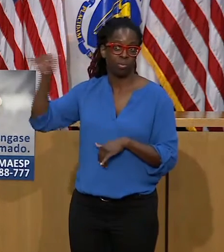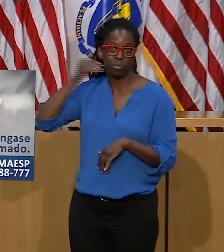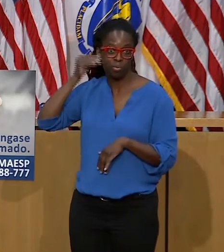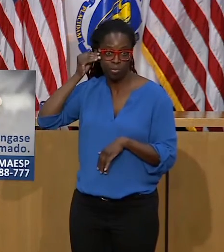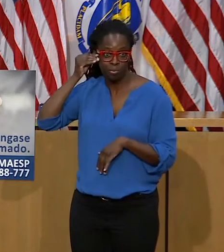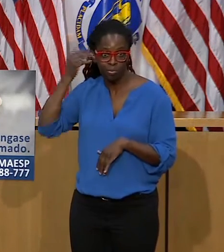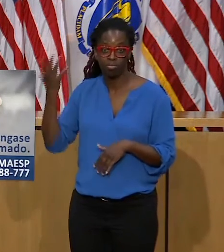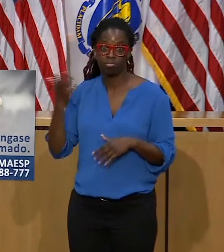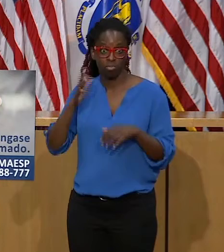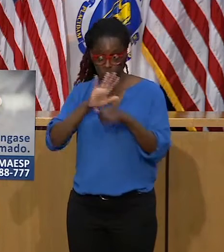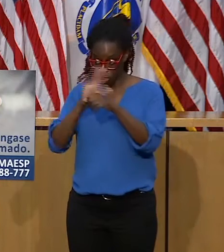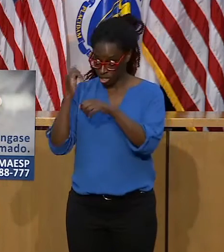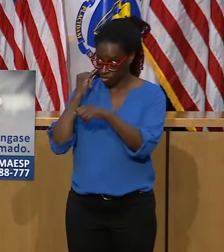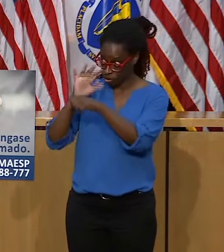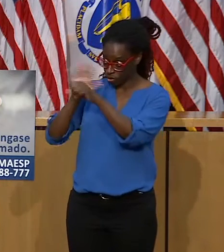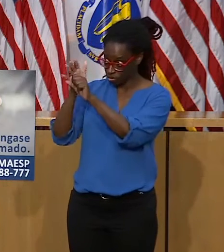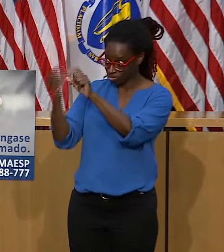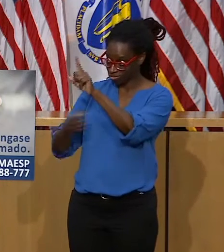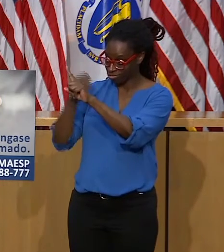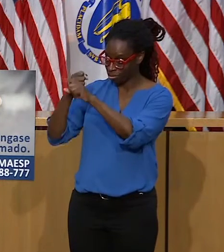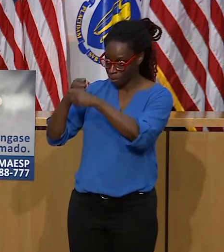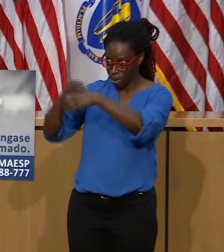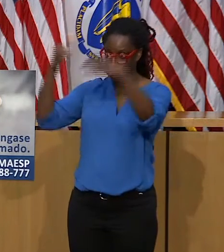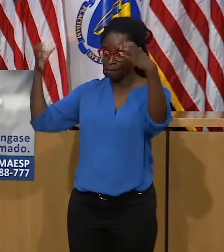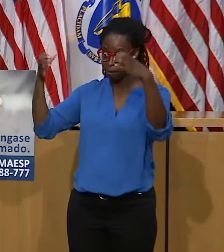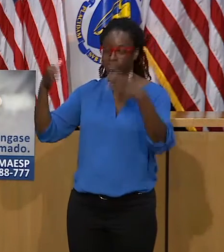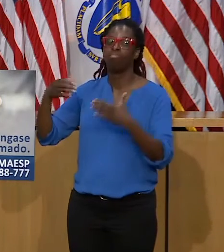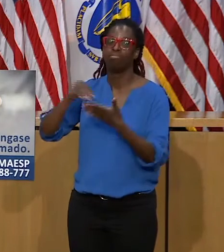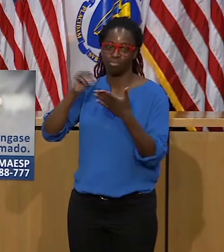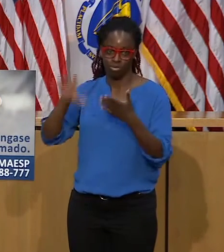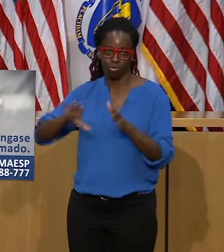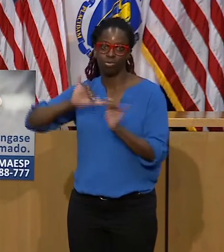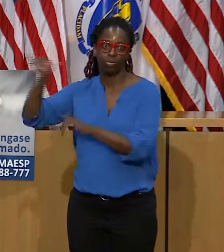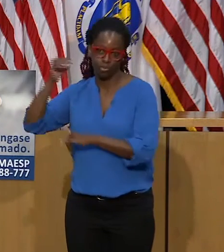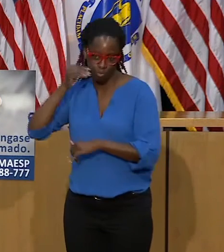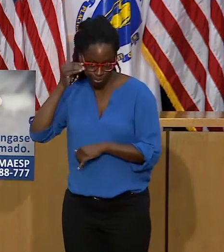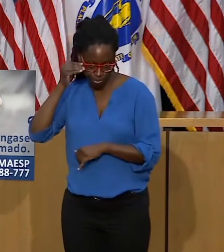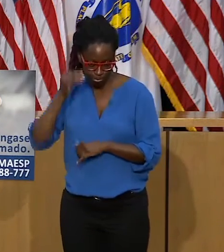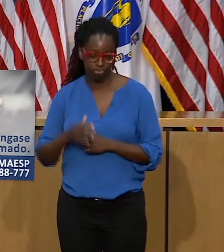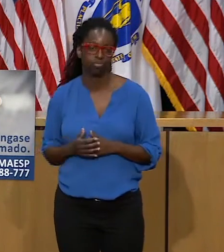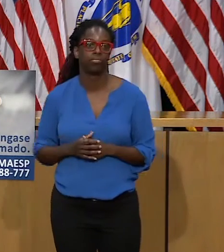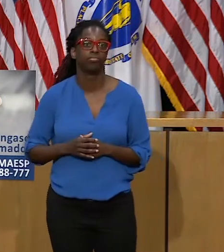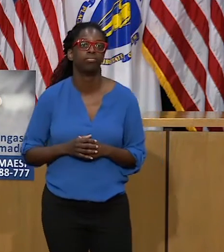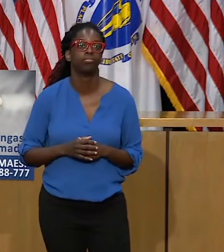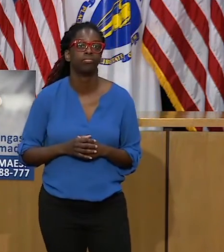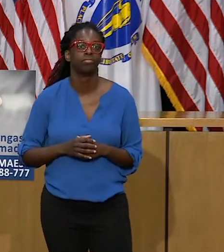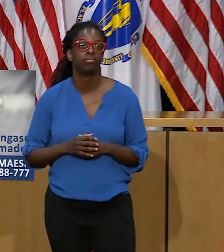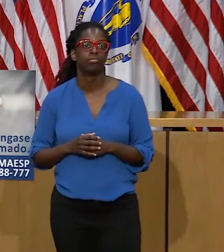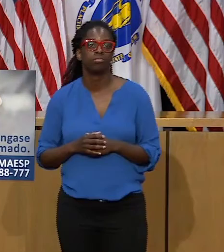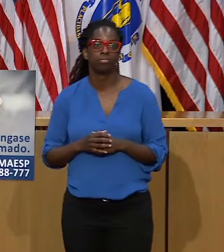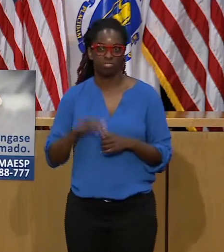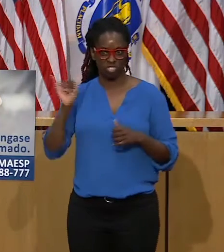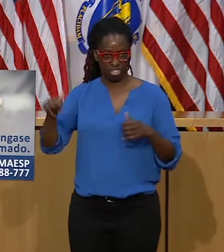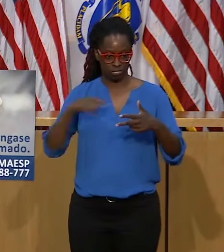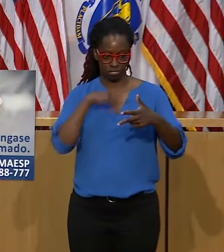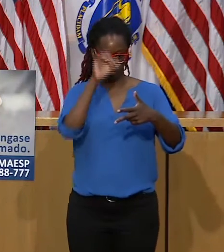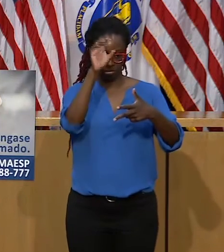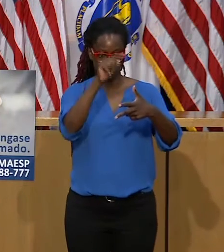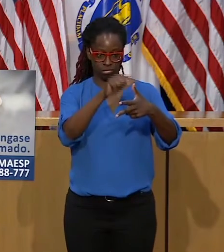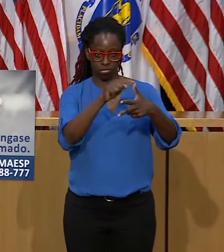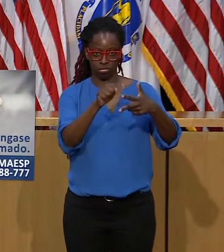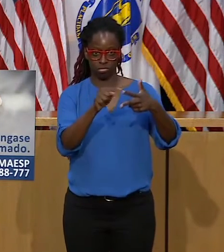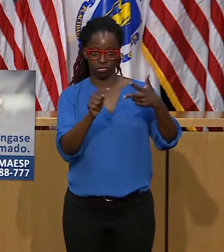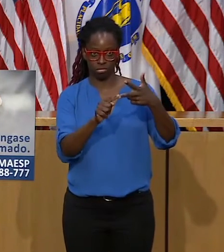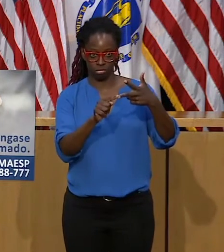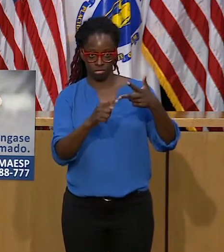is to get as many students back to in-person learning with the appropriate health and safety requirements in place. This plan